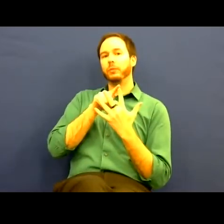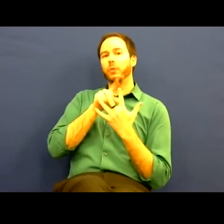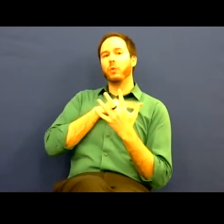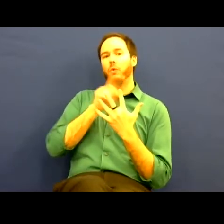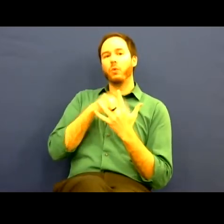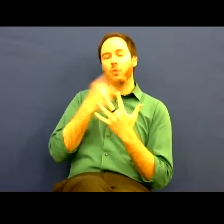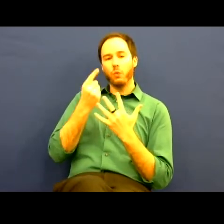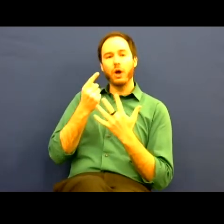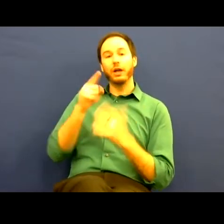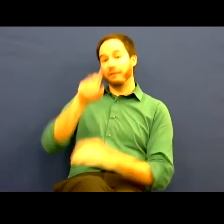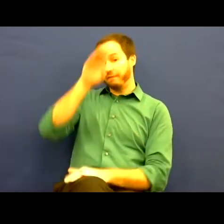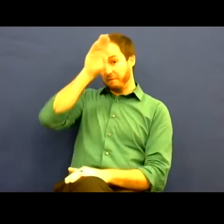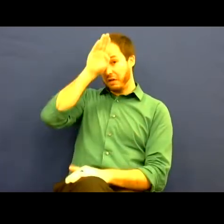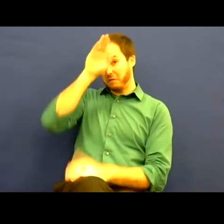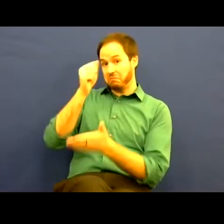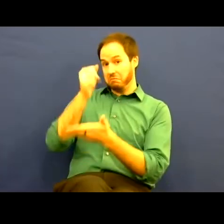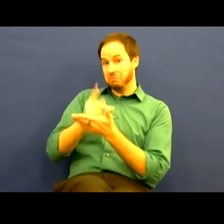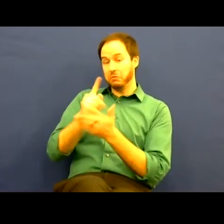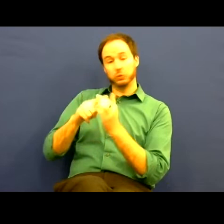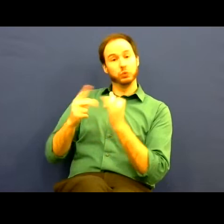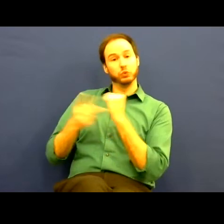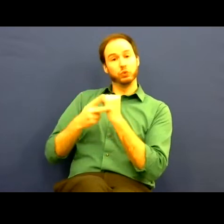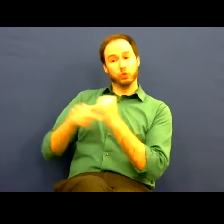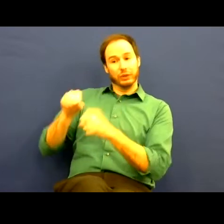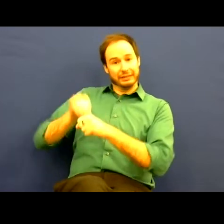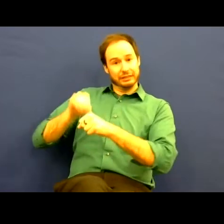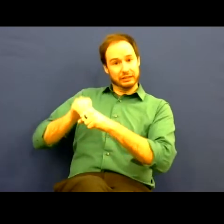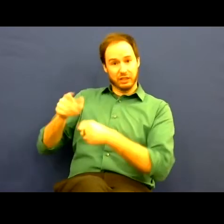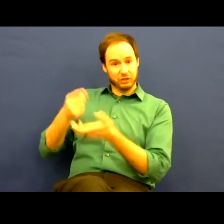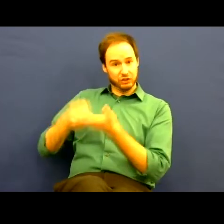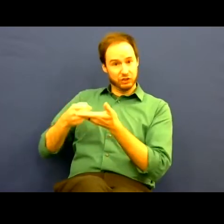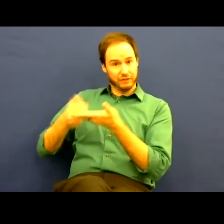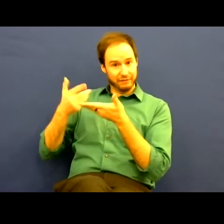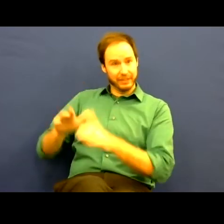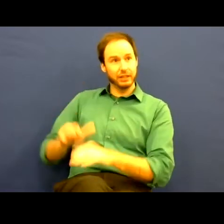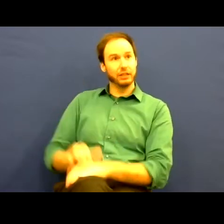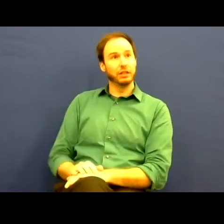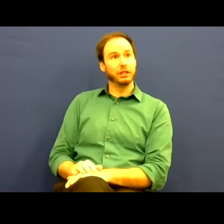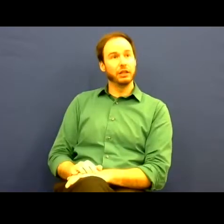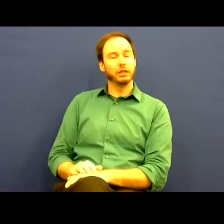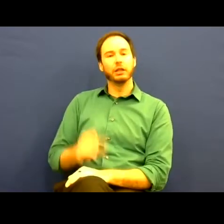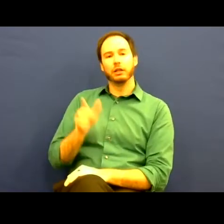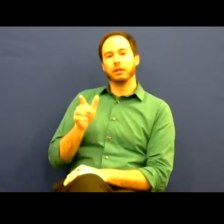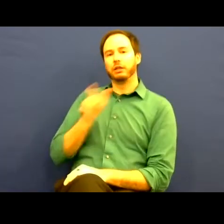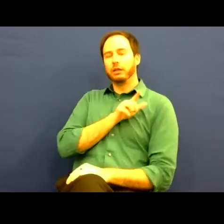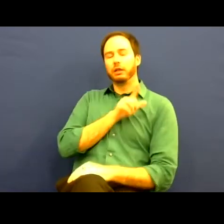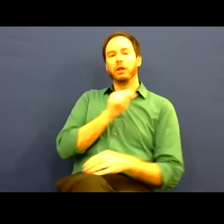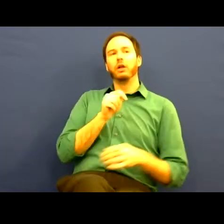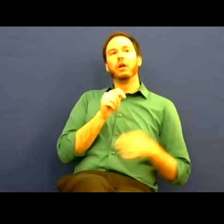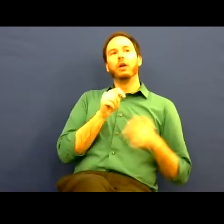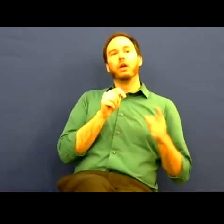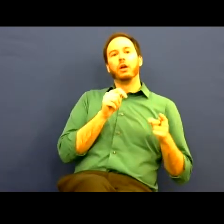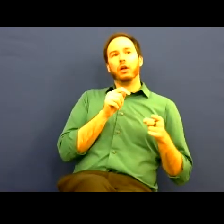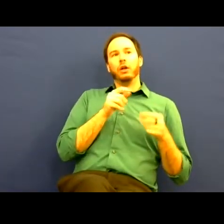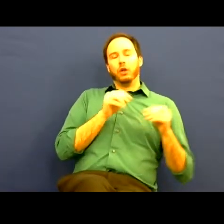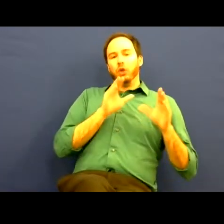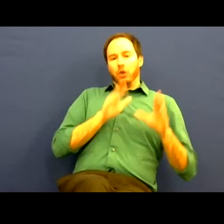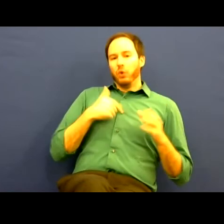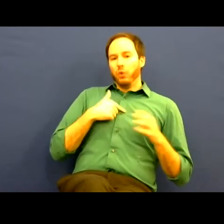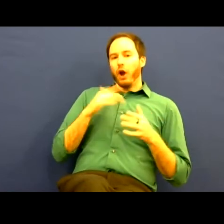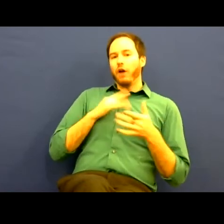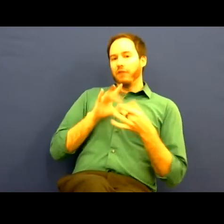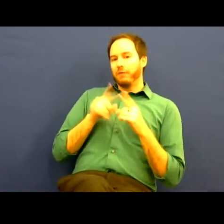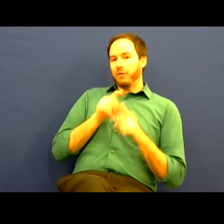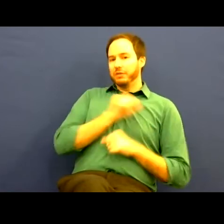the fire marshal okay with storing vehicles inside? Have you discussed that with him? We received the comments from the staff. Thank you for those, and